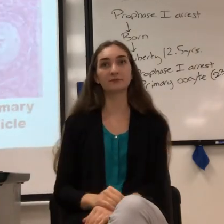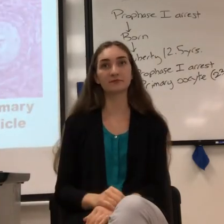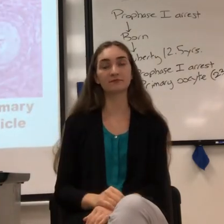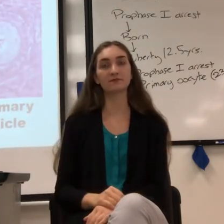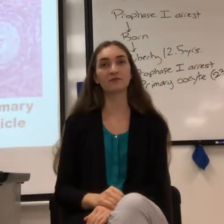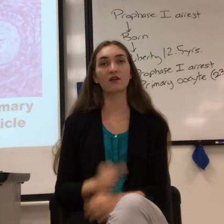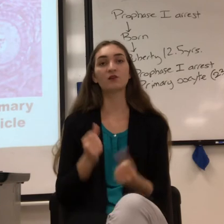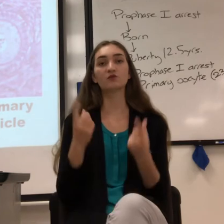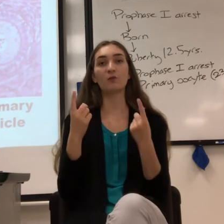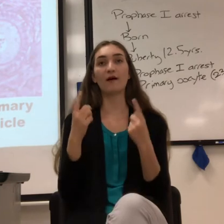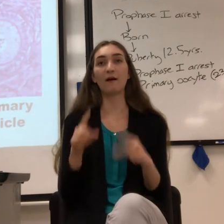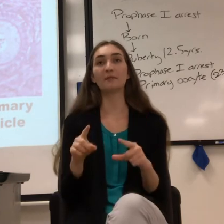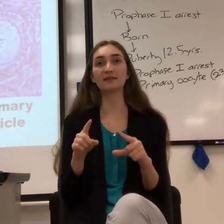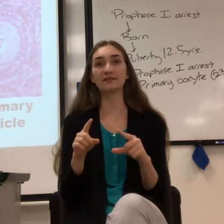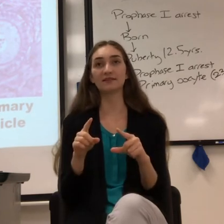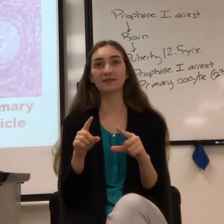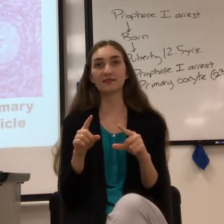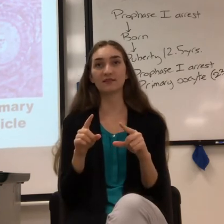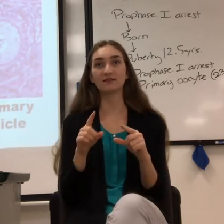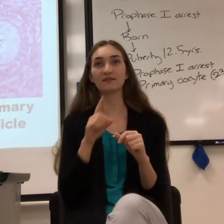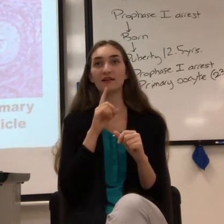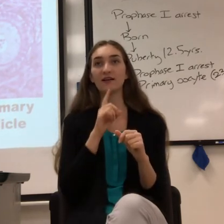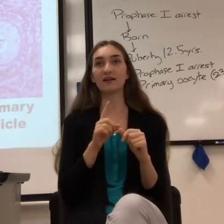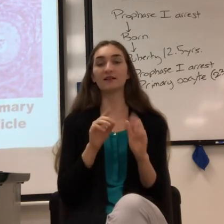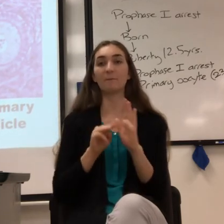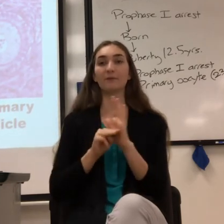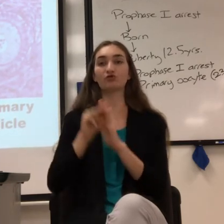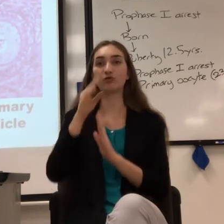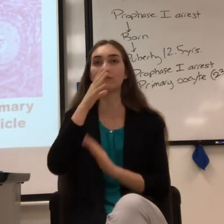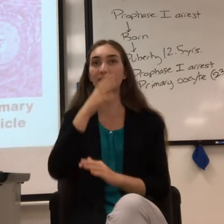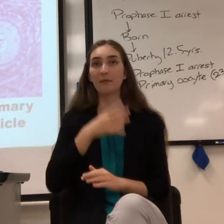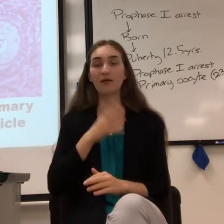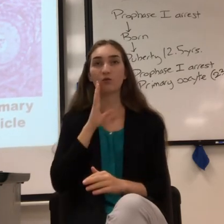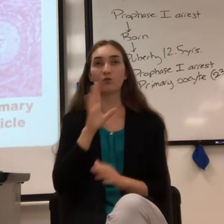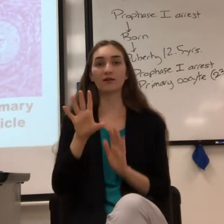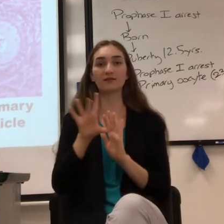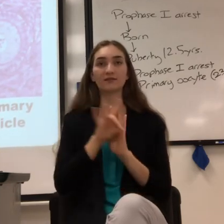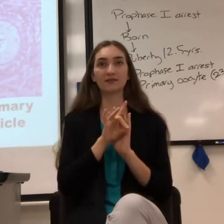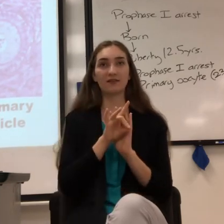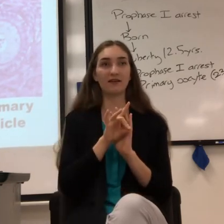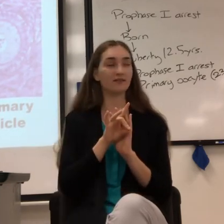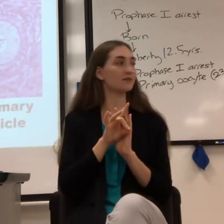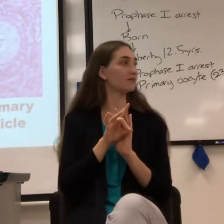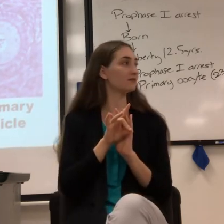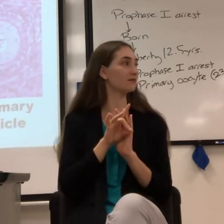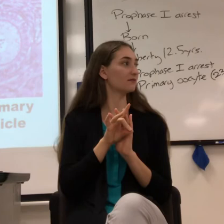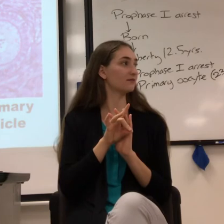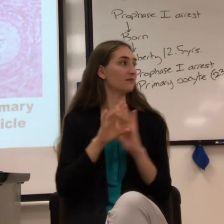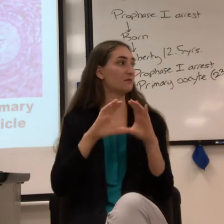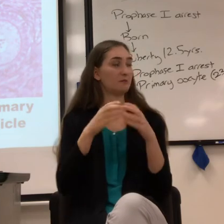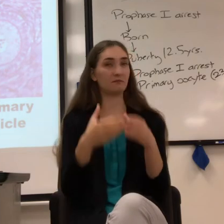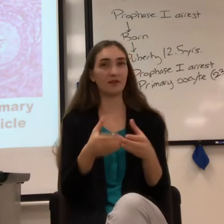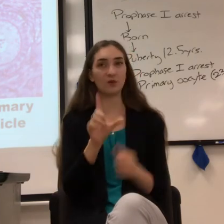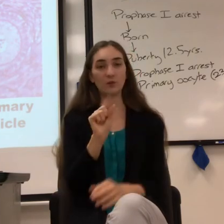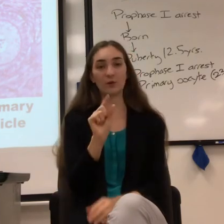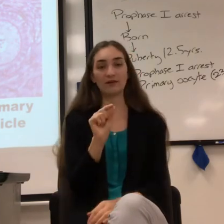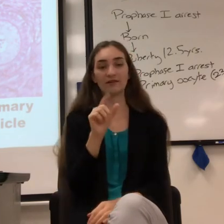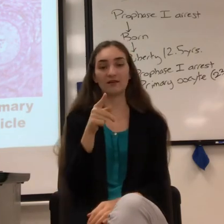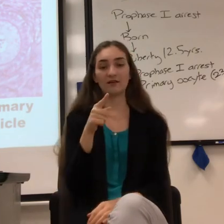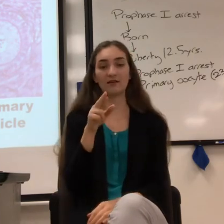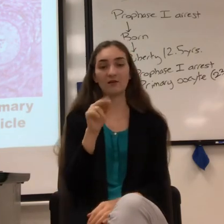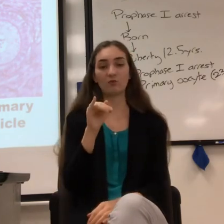What happens is, in a sexually mature female, you will select a cohort of 20 primordial follicles